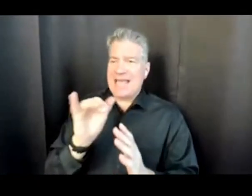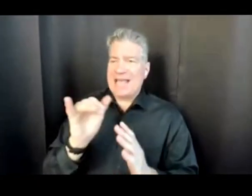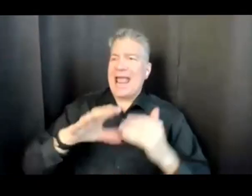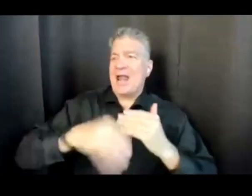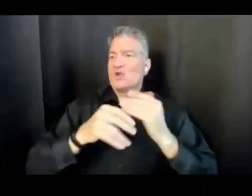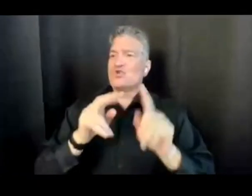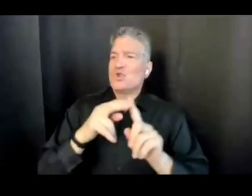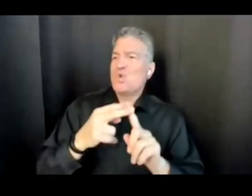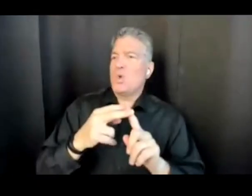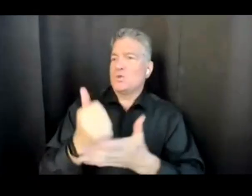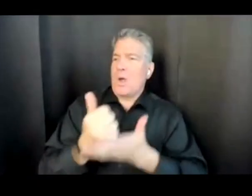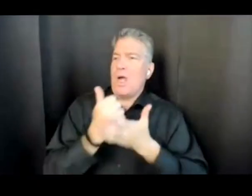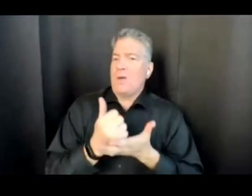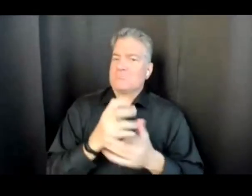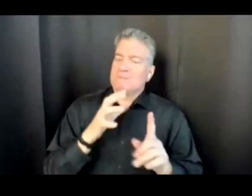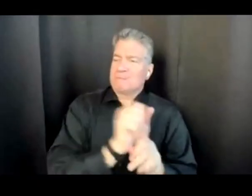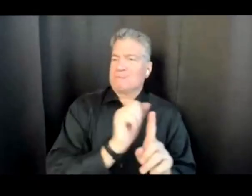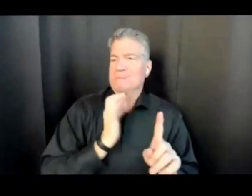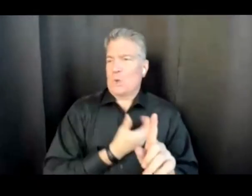needed.